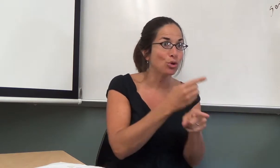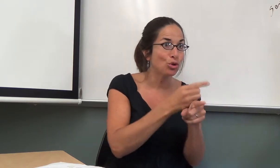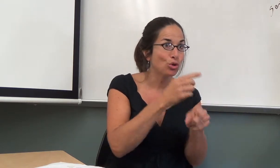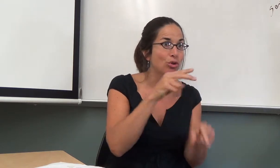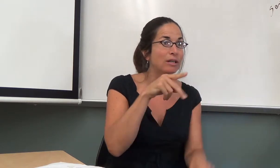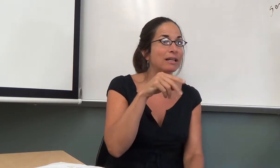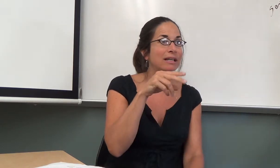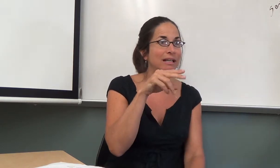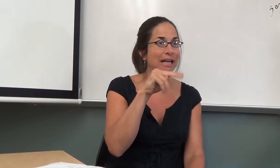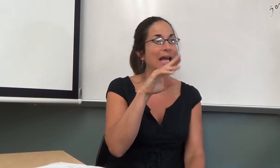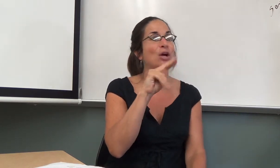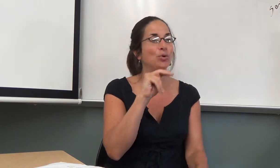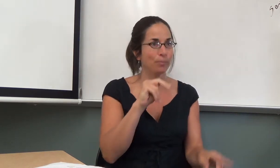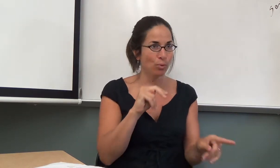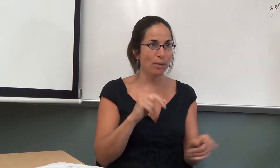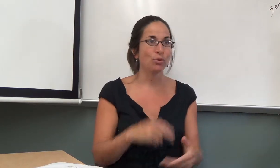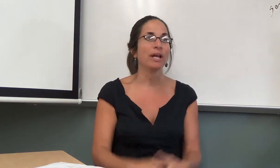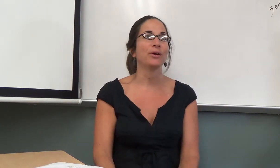Proper noun. Proper noun. There Good. it is,